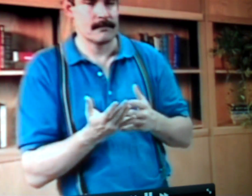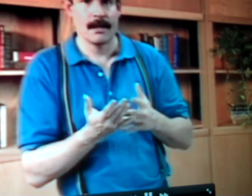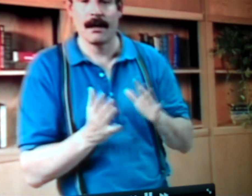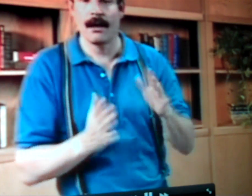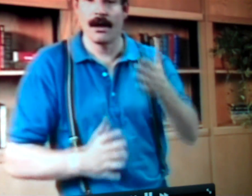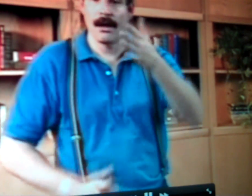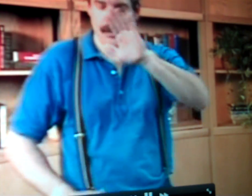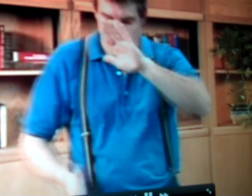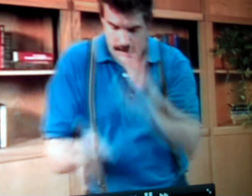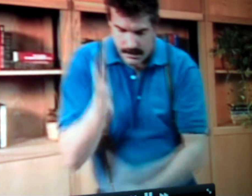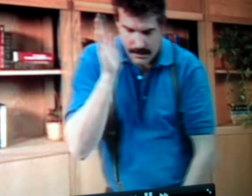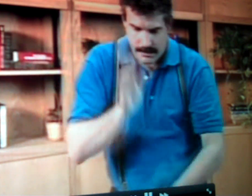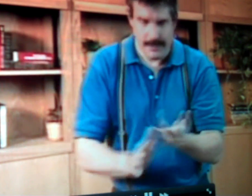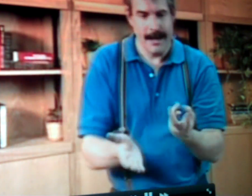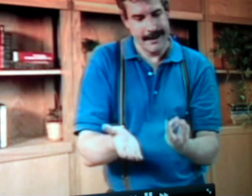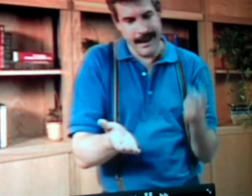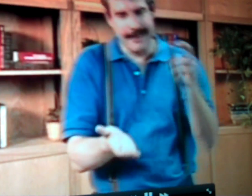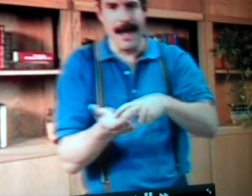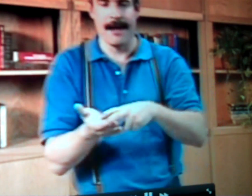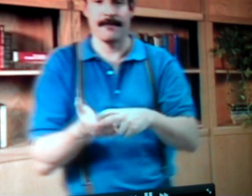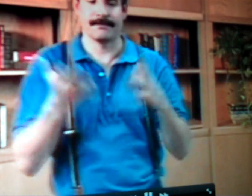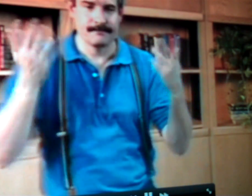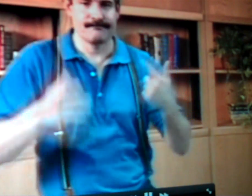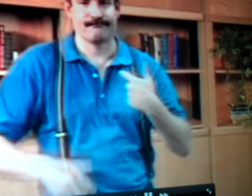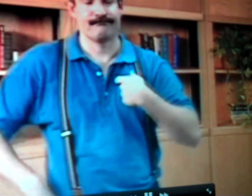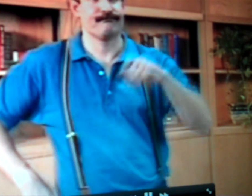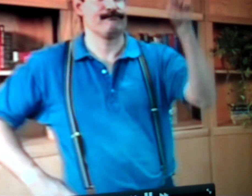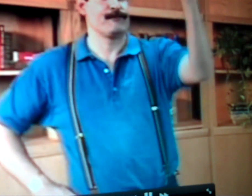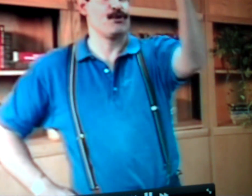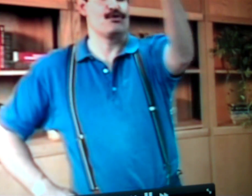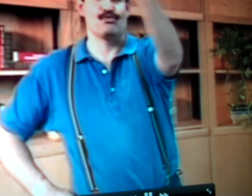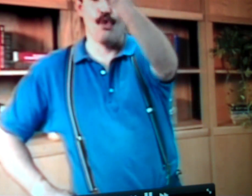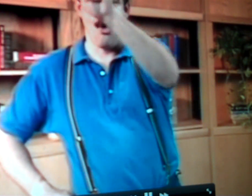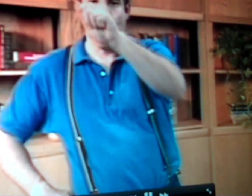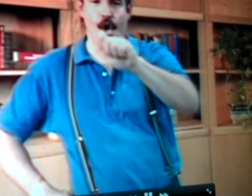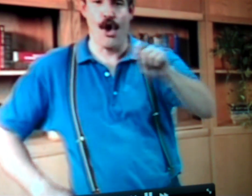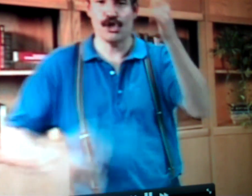and I was really dependent on the interpreter, so I started getting nervous when the interpreter wasn't showing up.